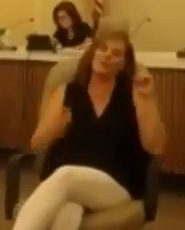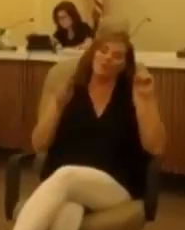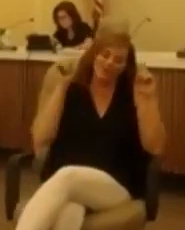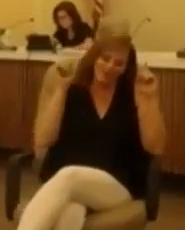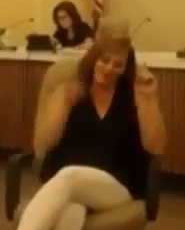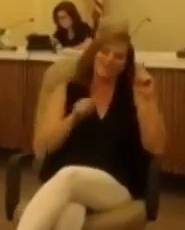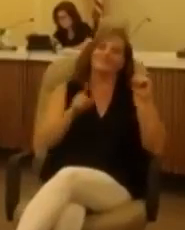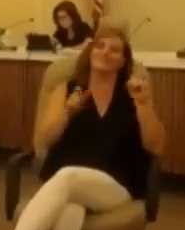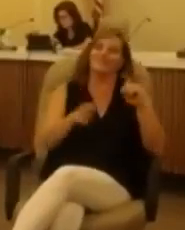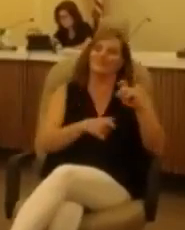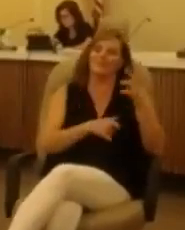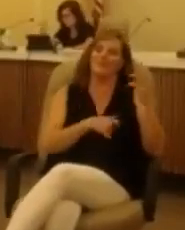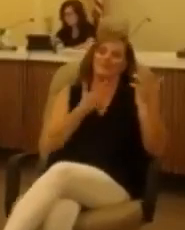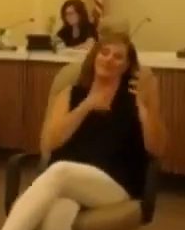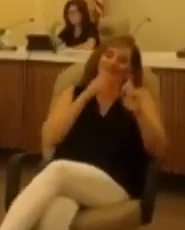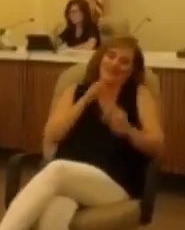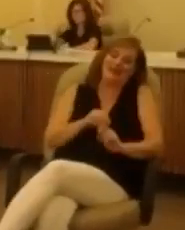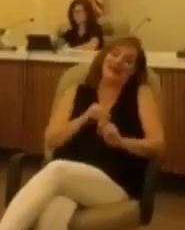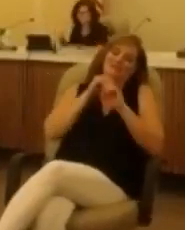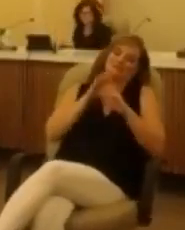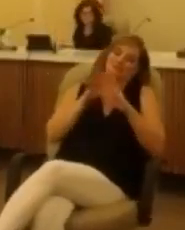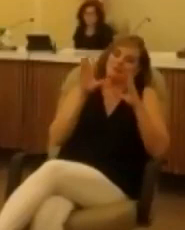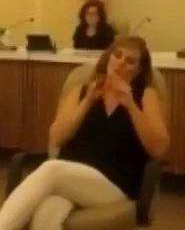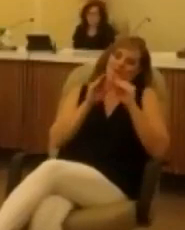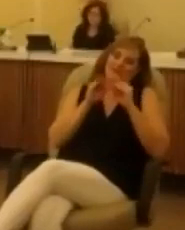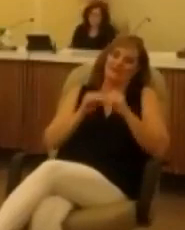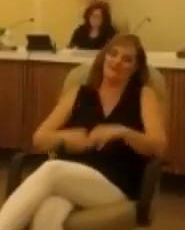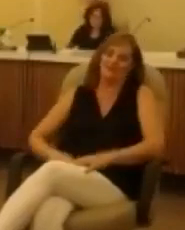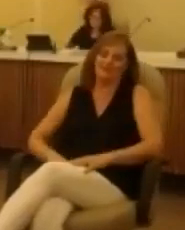met last, had a special meeting. Yeah.